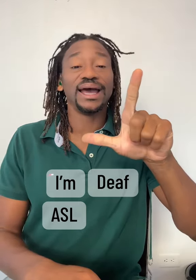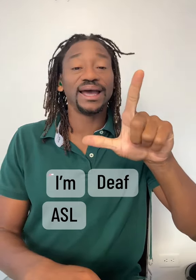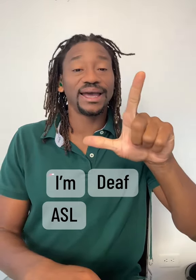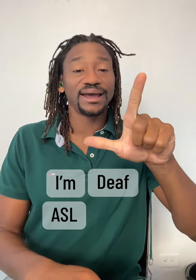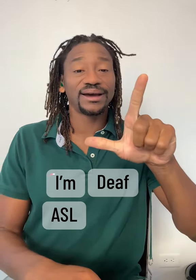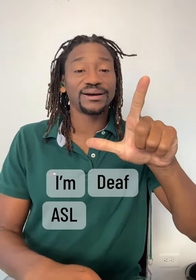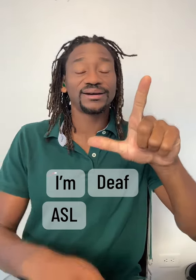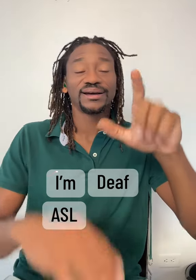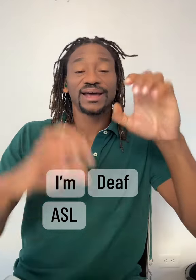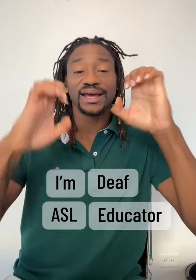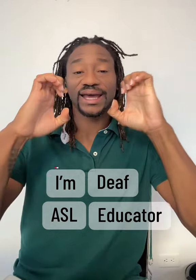ASL